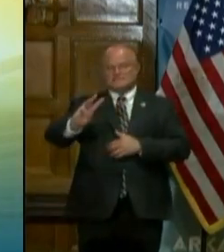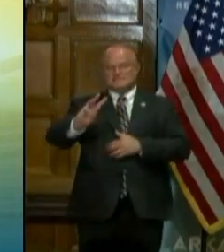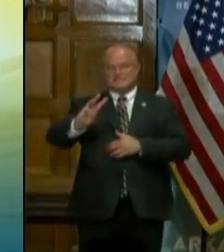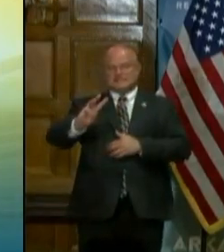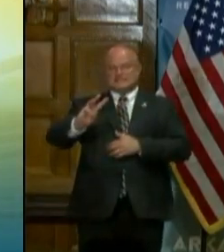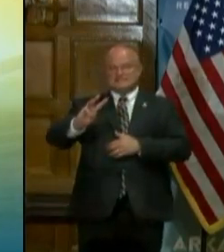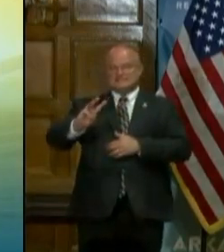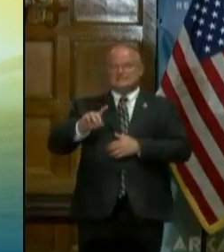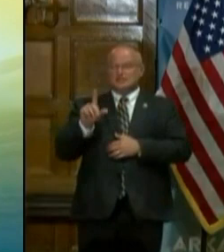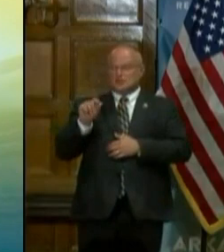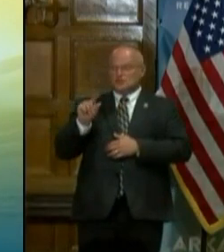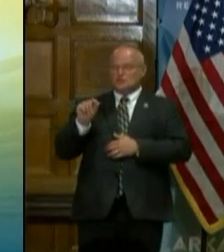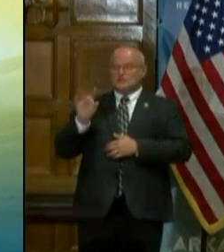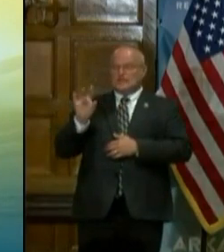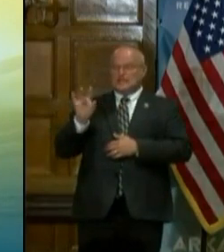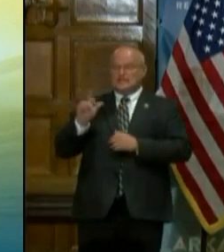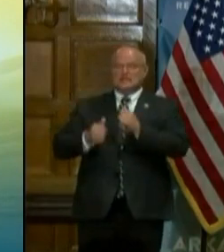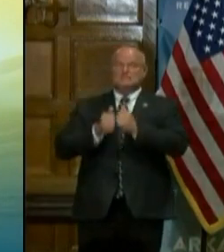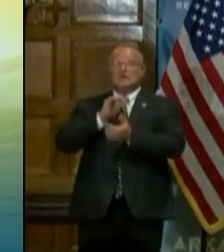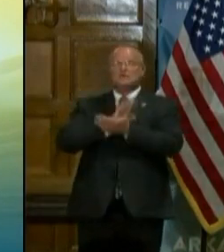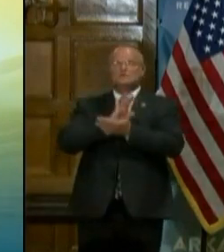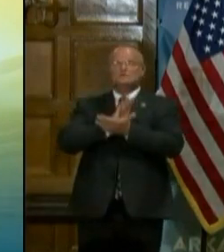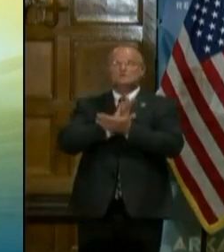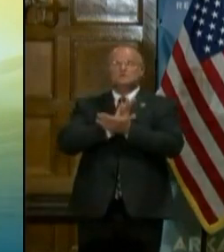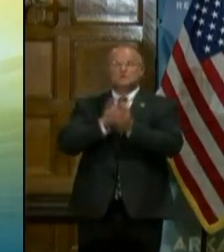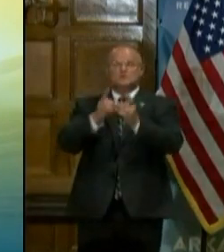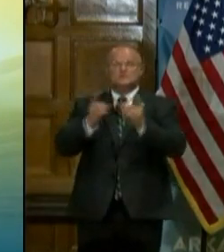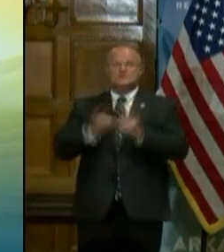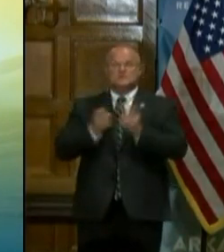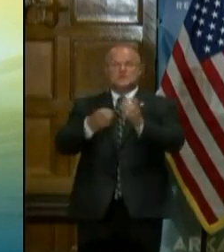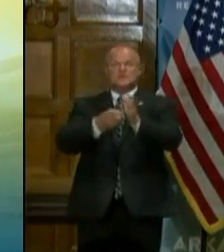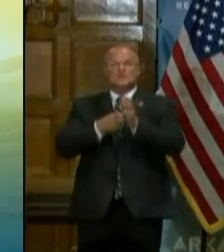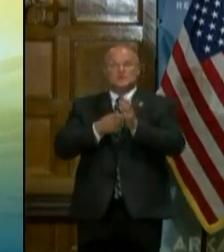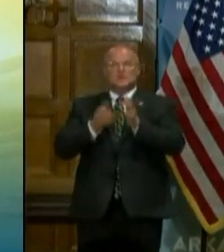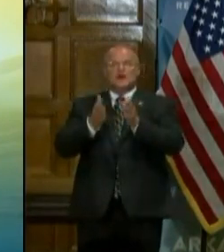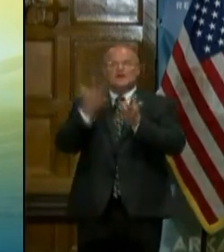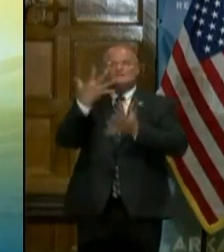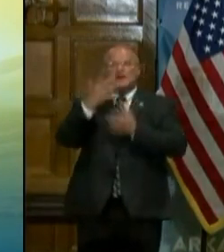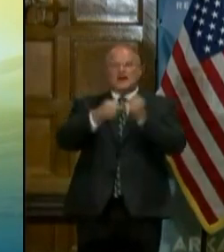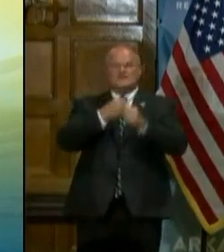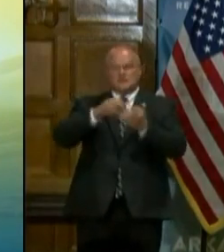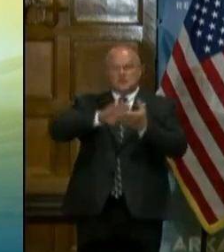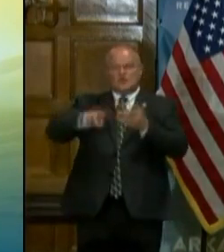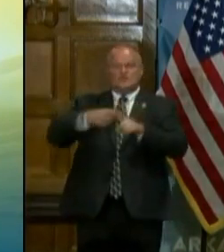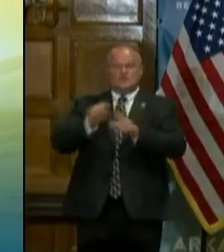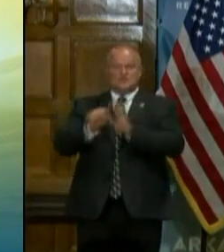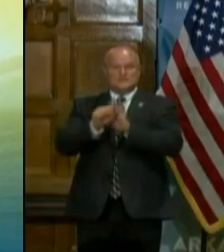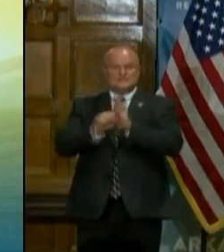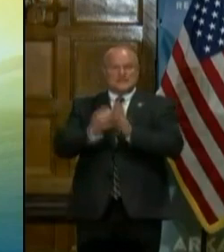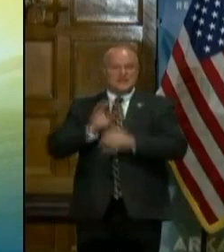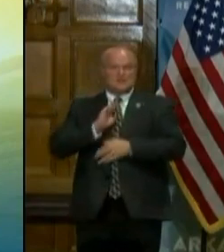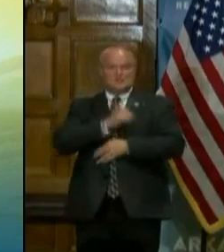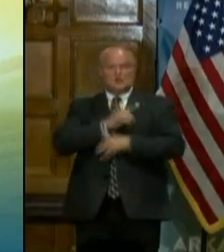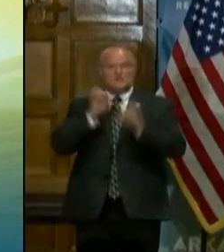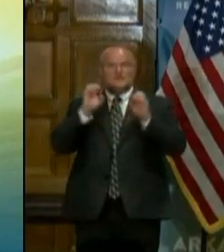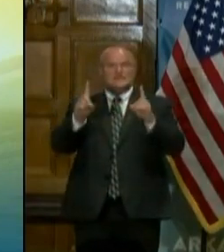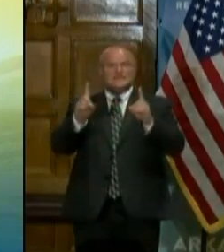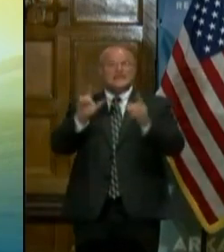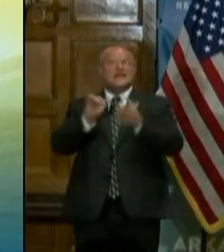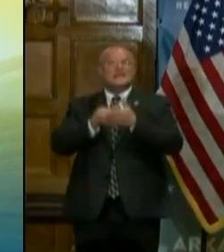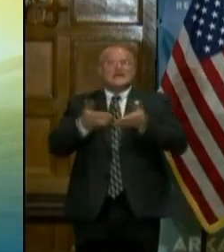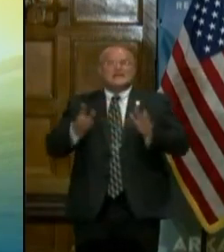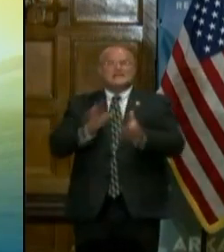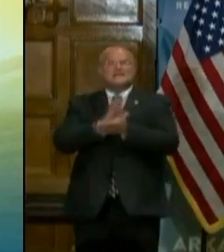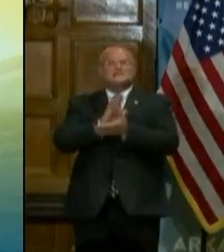In 2018, most school districts requested and received a 5-year waiver from the State Board of Education that allowed school